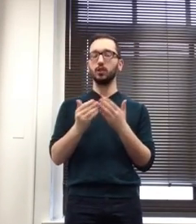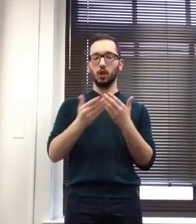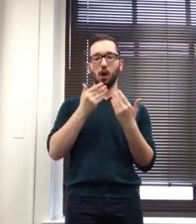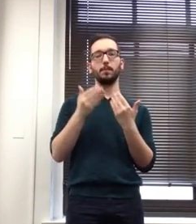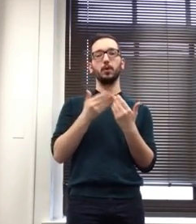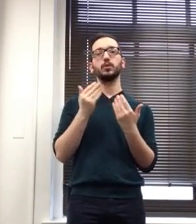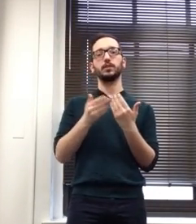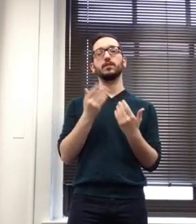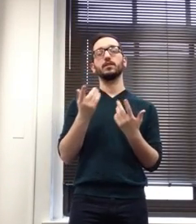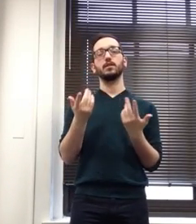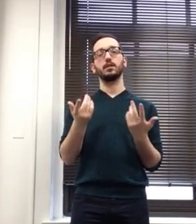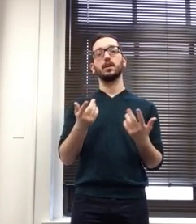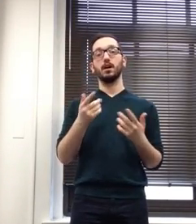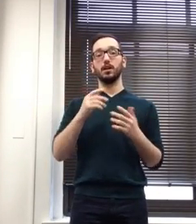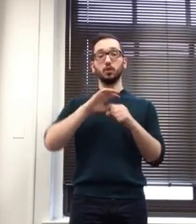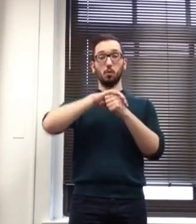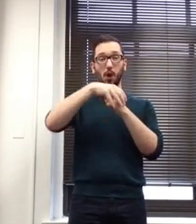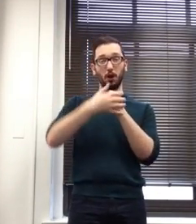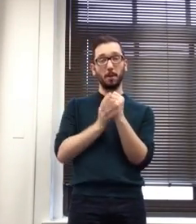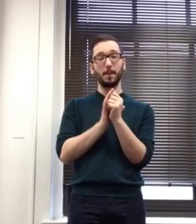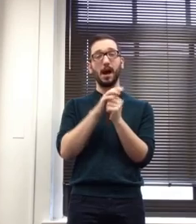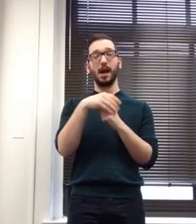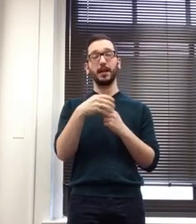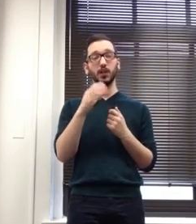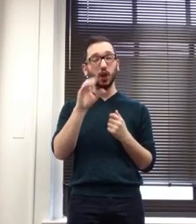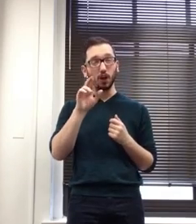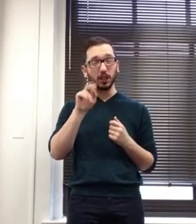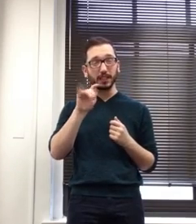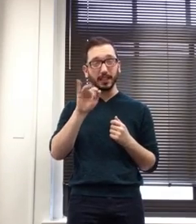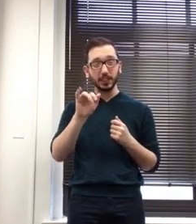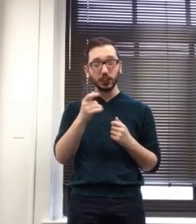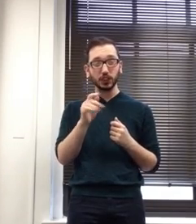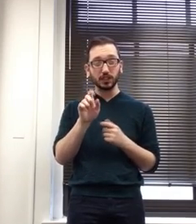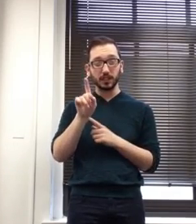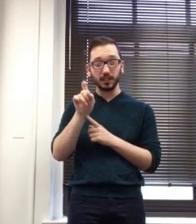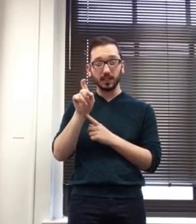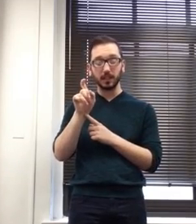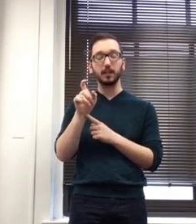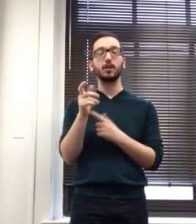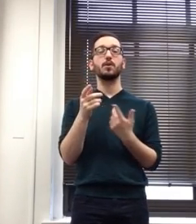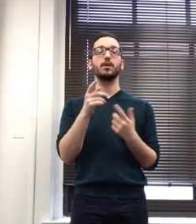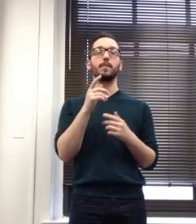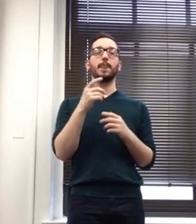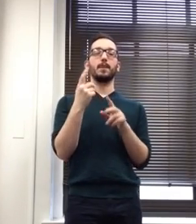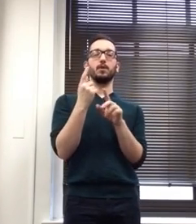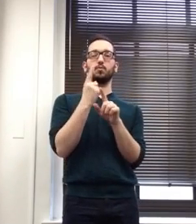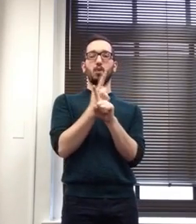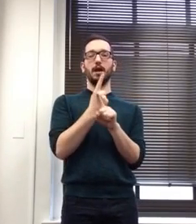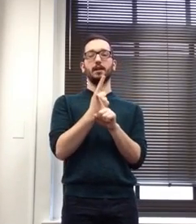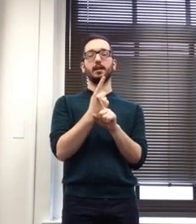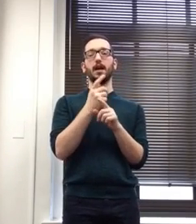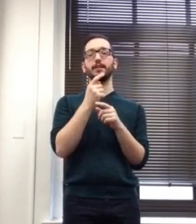easily. But are they surrounded by more cartilage? I think the proper way to say it is what? They are. They are mainly